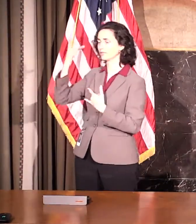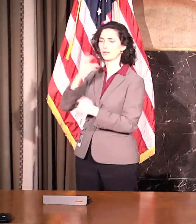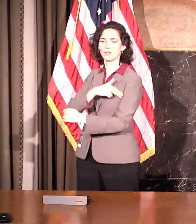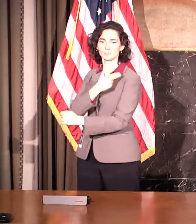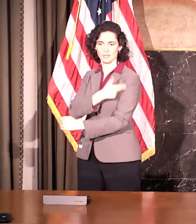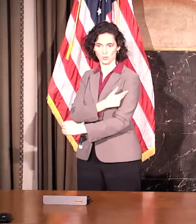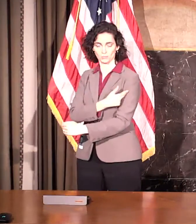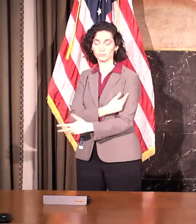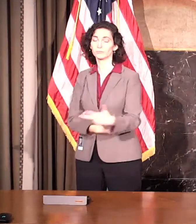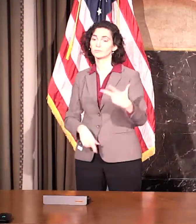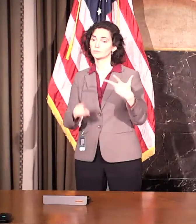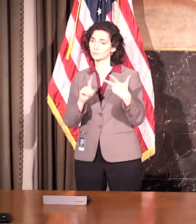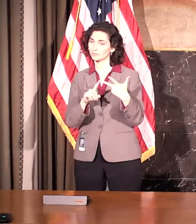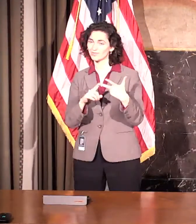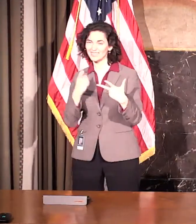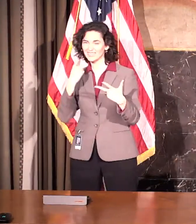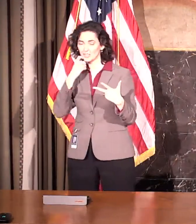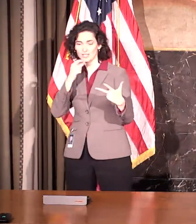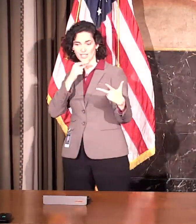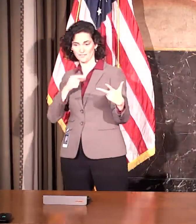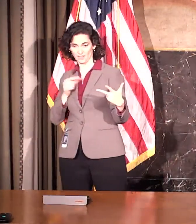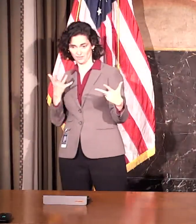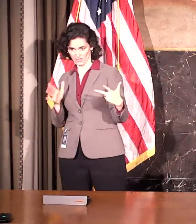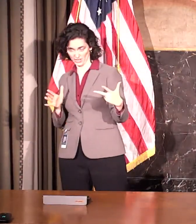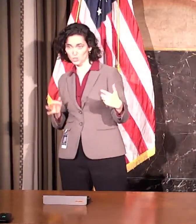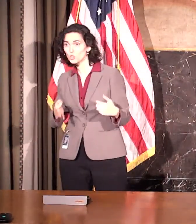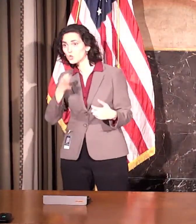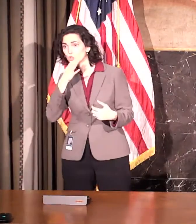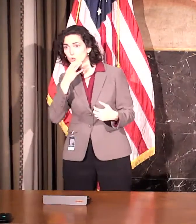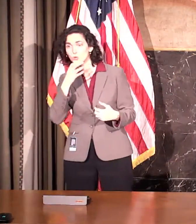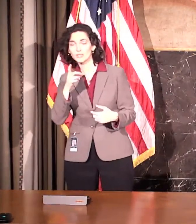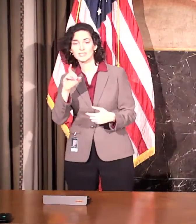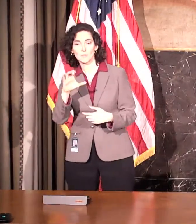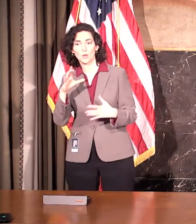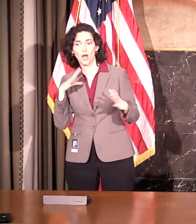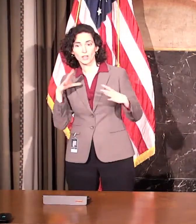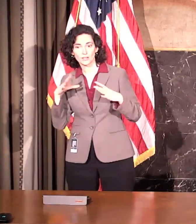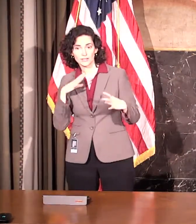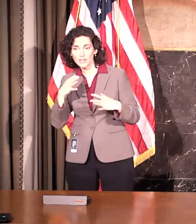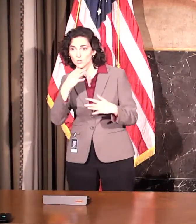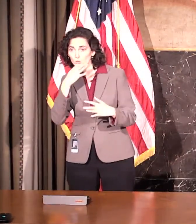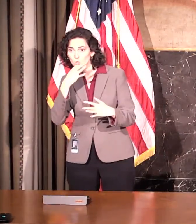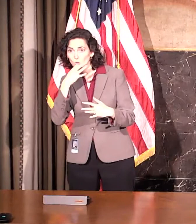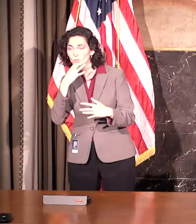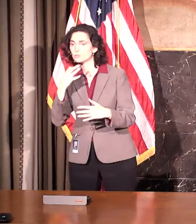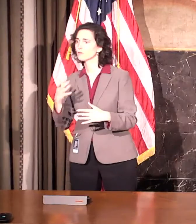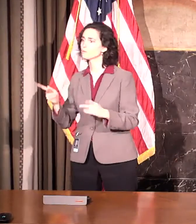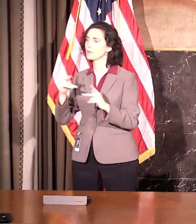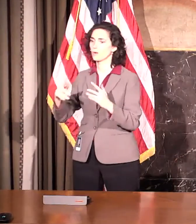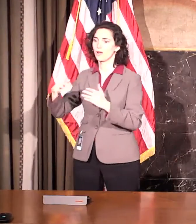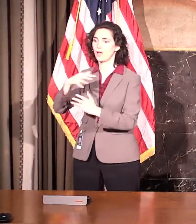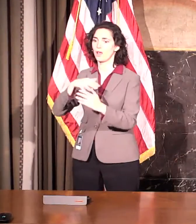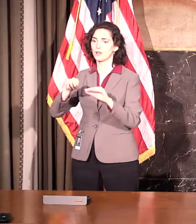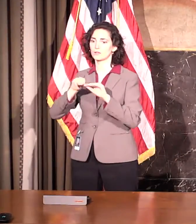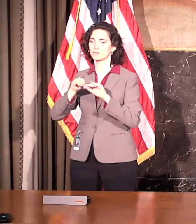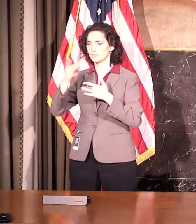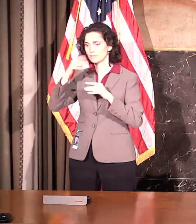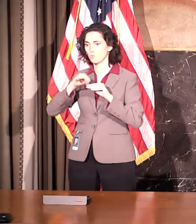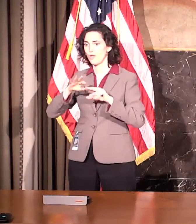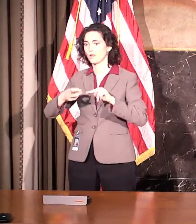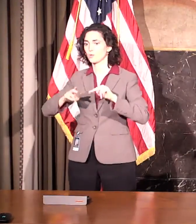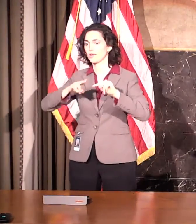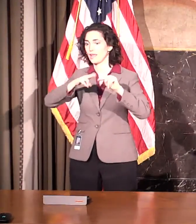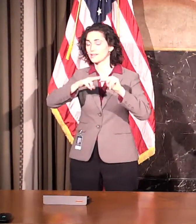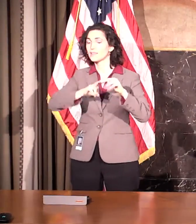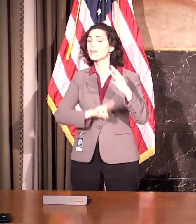end of Thanksgiving. We got the December holidays on the horizon. All of that is going to increase transmission. And more importantly, number four, as